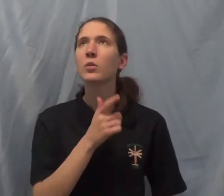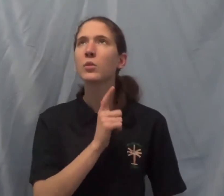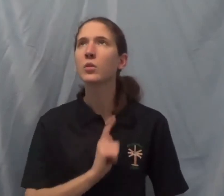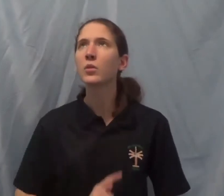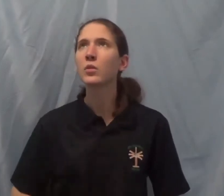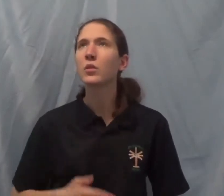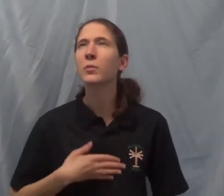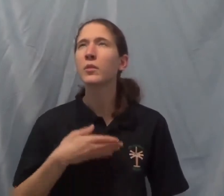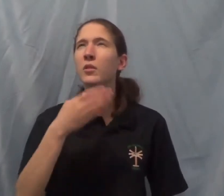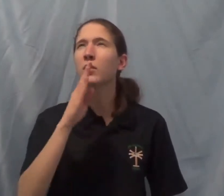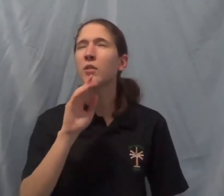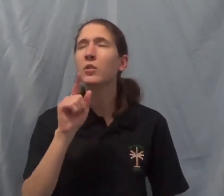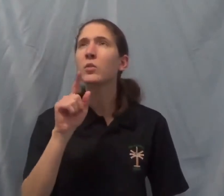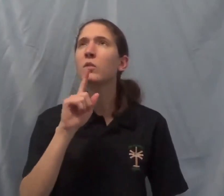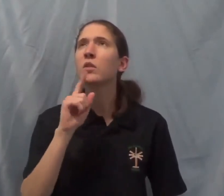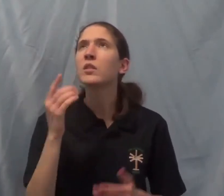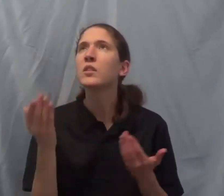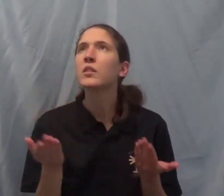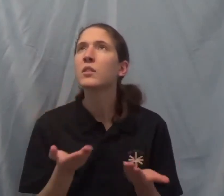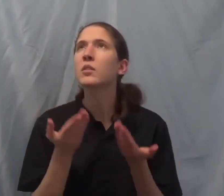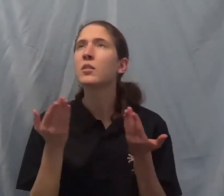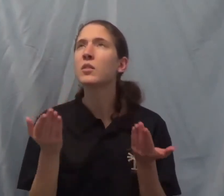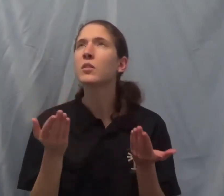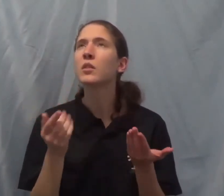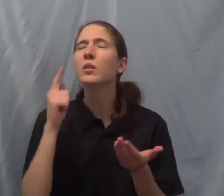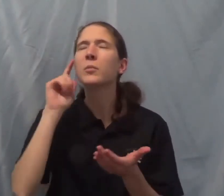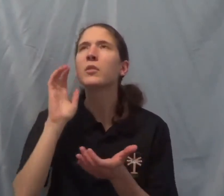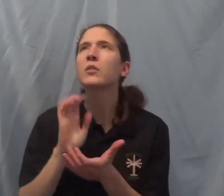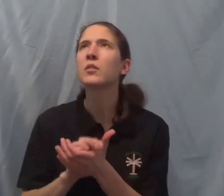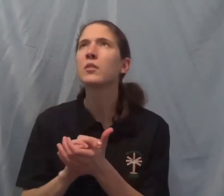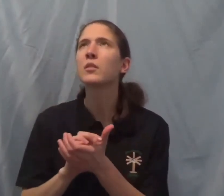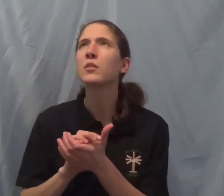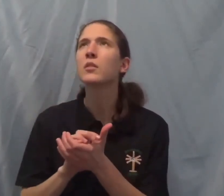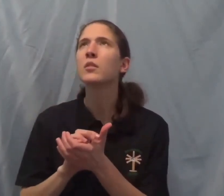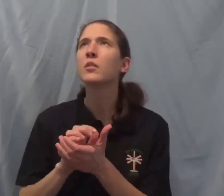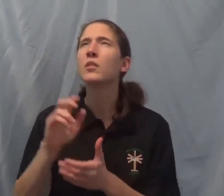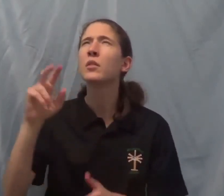here, that you see me, that you hear me.